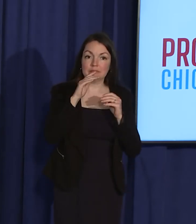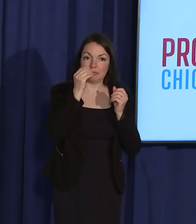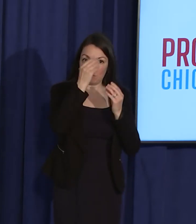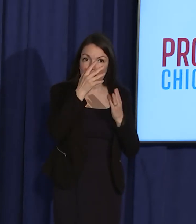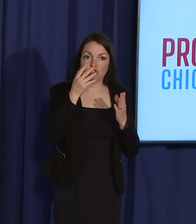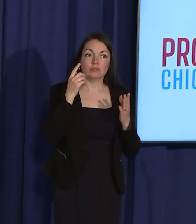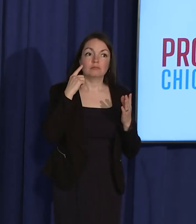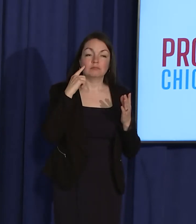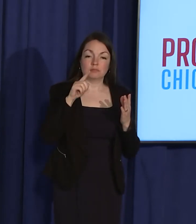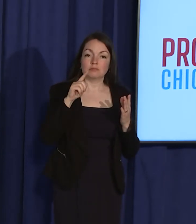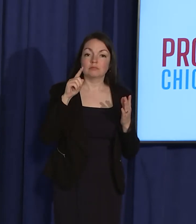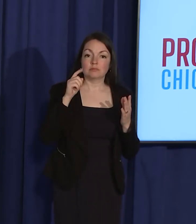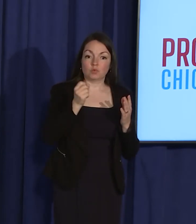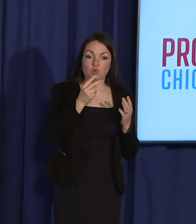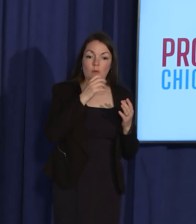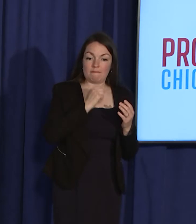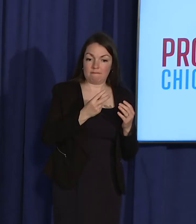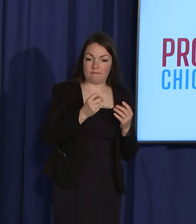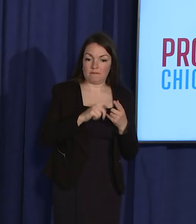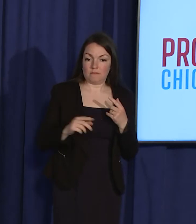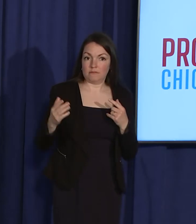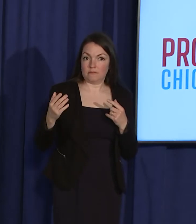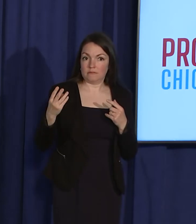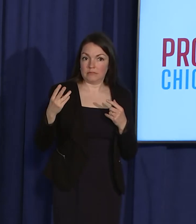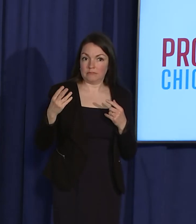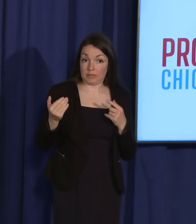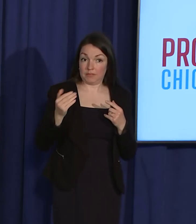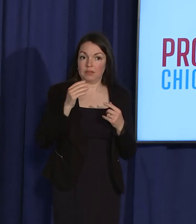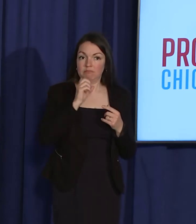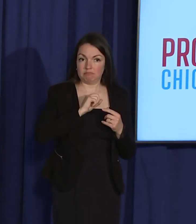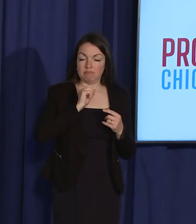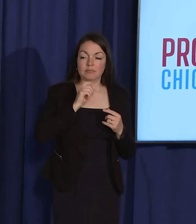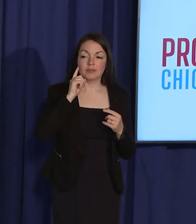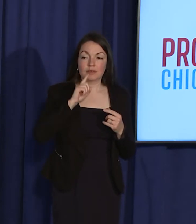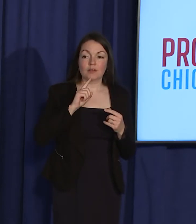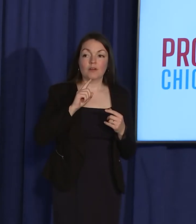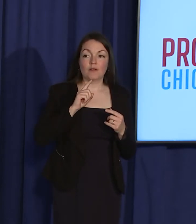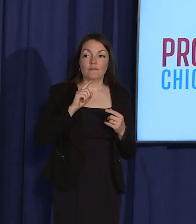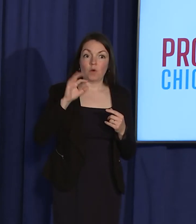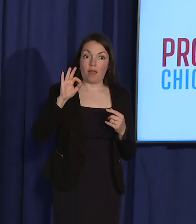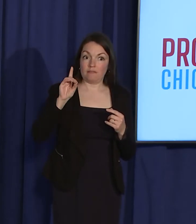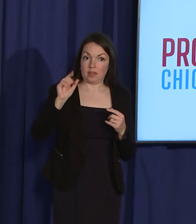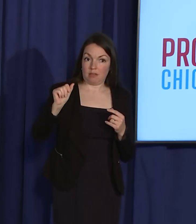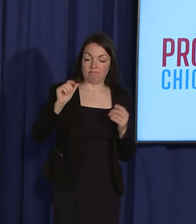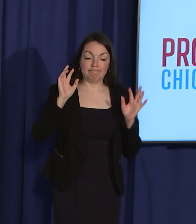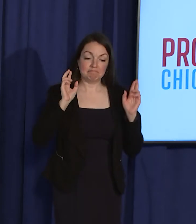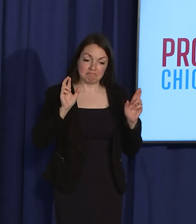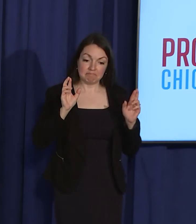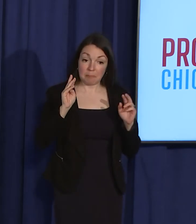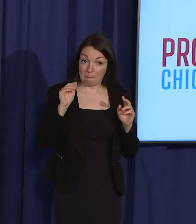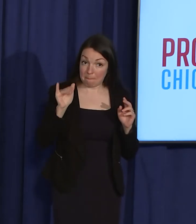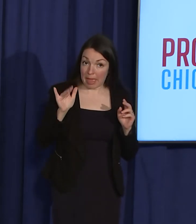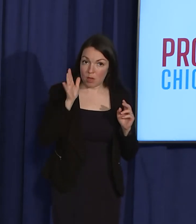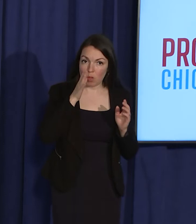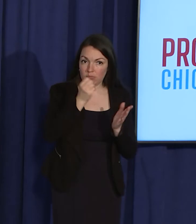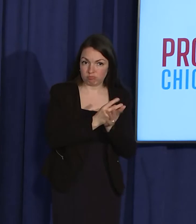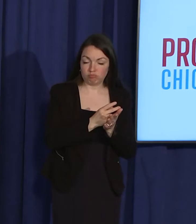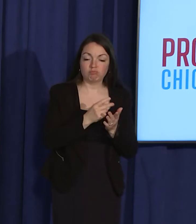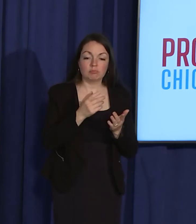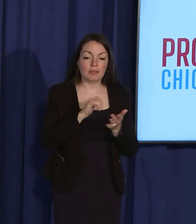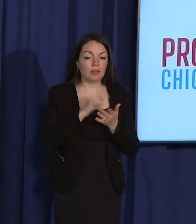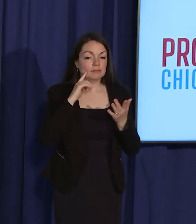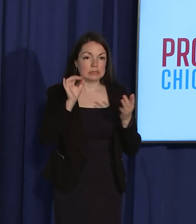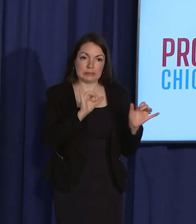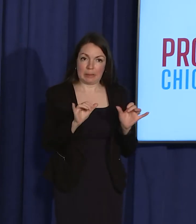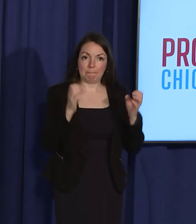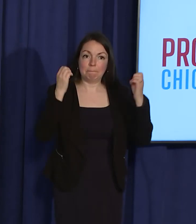study for 12 to 15-year-olds, and it looked really good. So I'm hopeful that perhaps in May, we may get that approval, the emergency use authorization